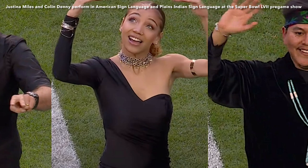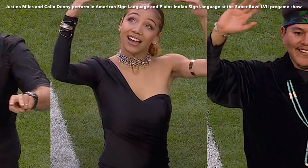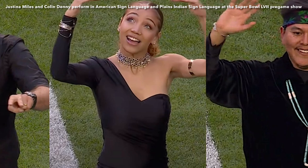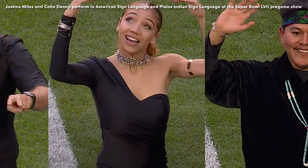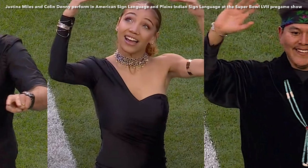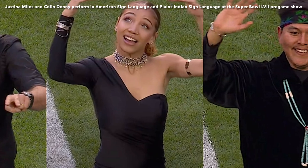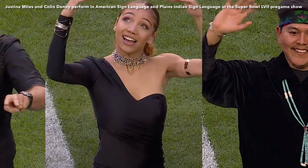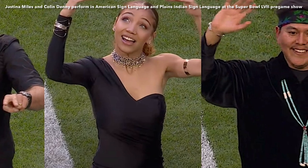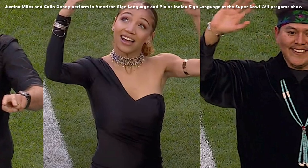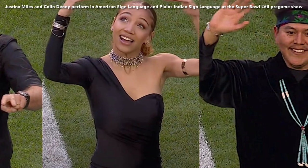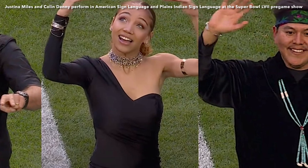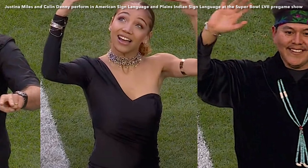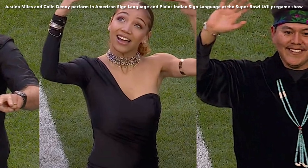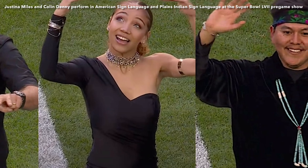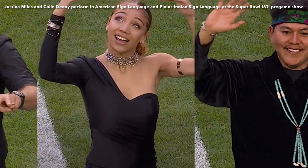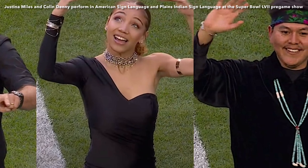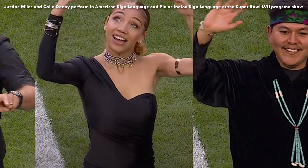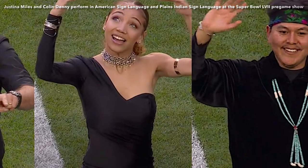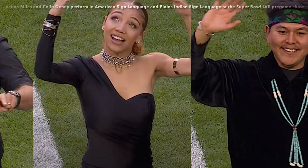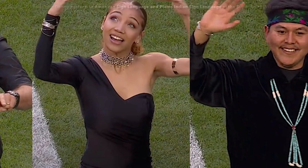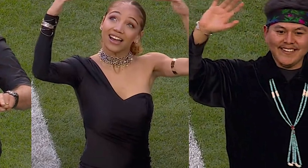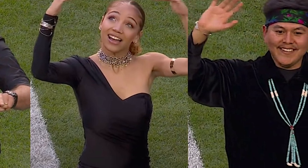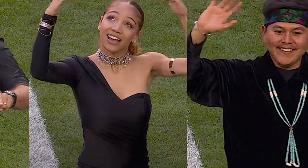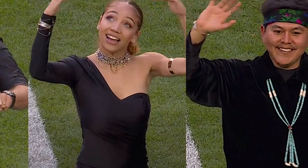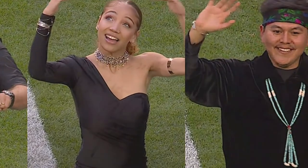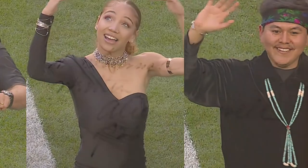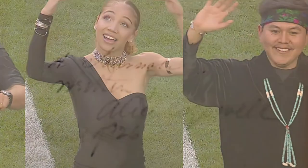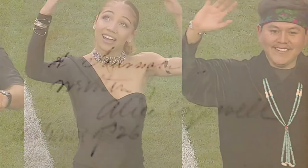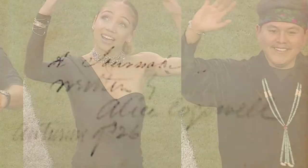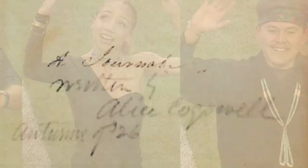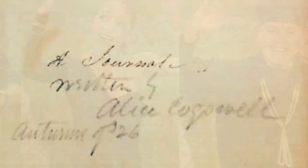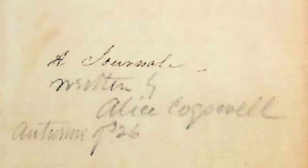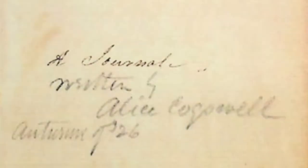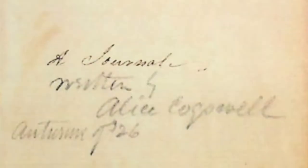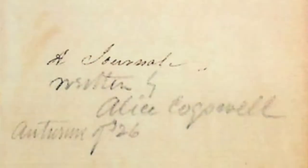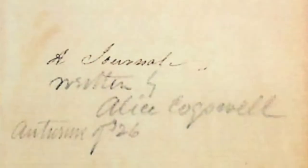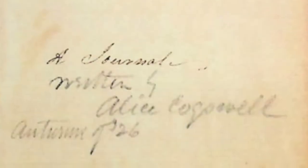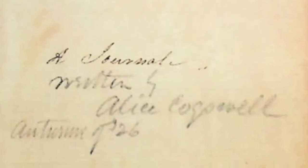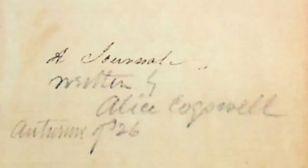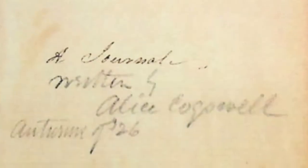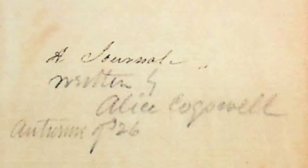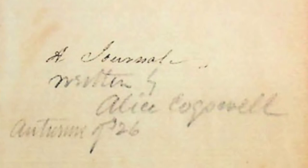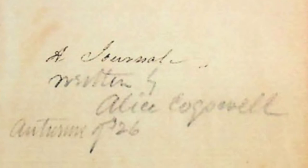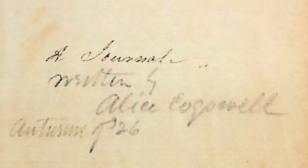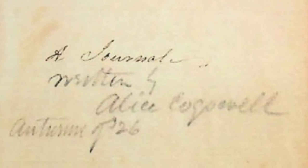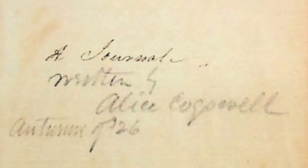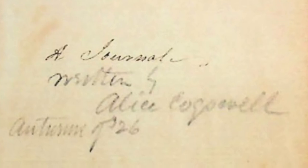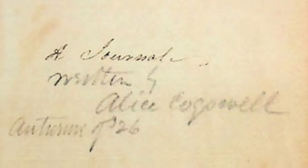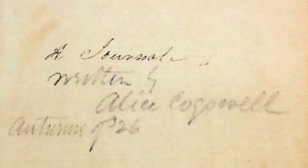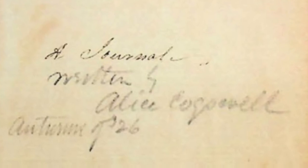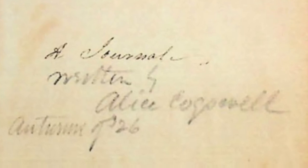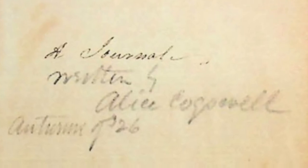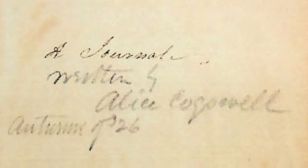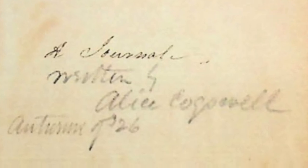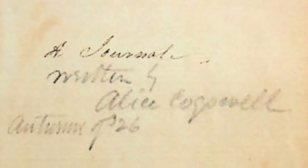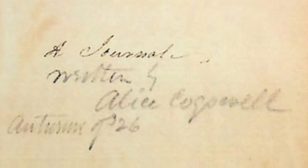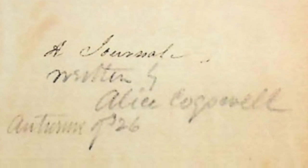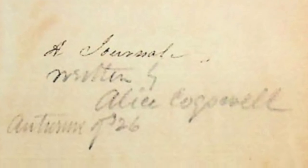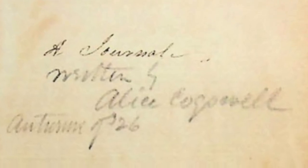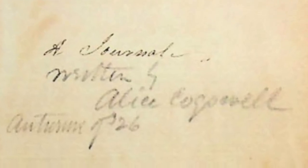concerts, allowing the hearing impaired community to better experience these events. What happened to Alice? Alice attended the American School for the Deaf and